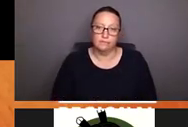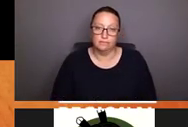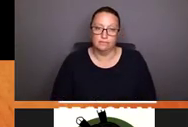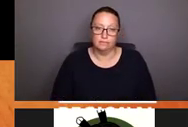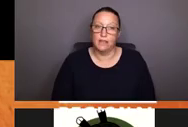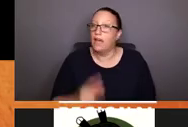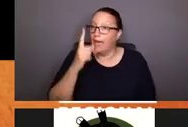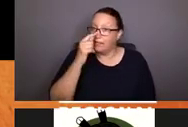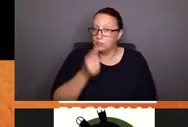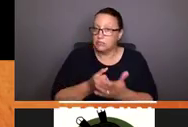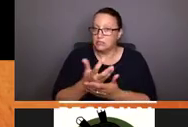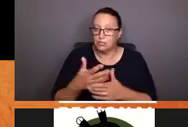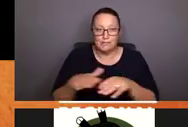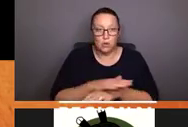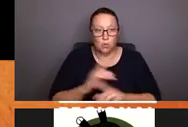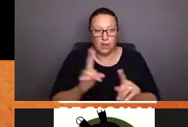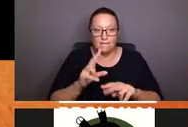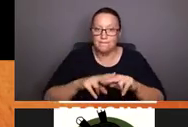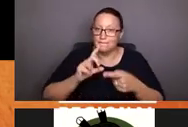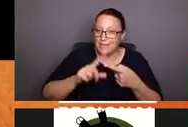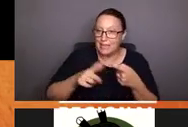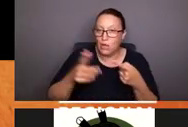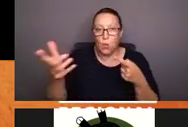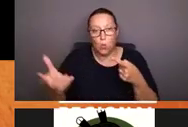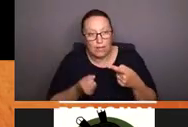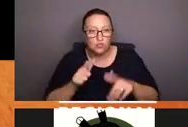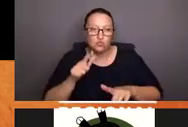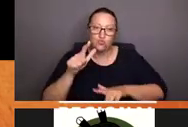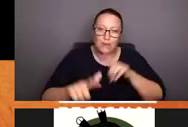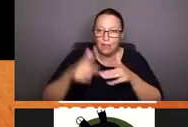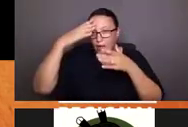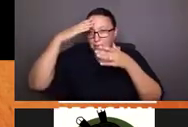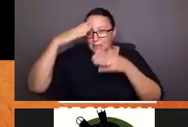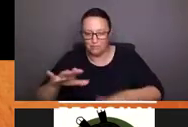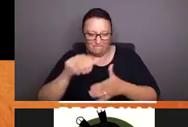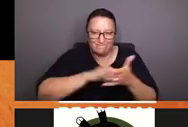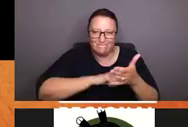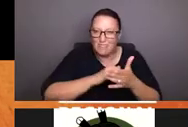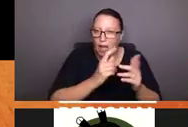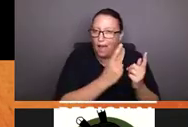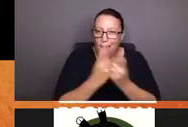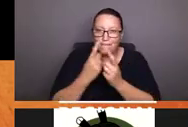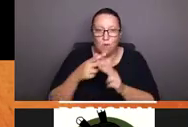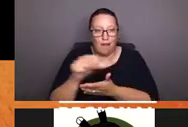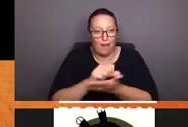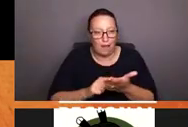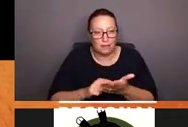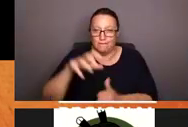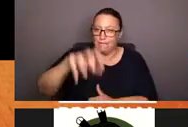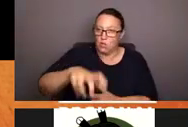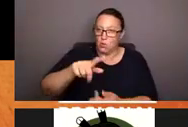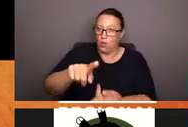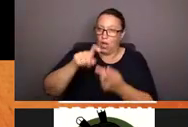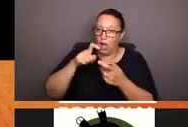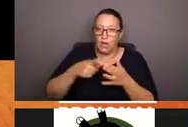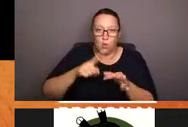Eligible expenditure covers fees and wages, travel and accommodation, materials, venue and equipment hire, insurance, admin